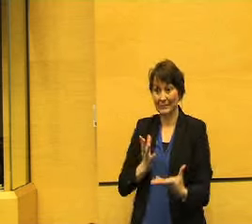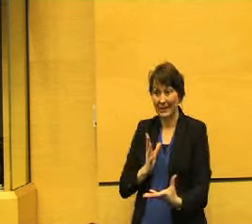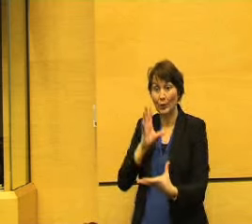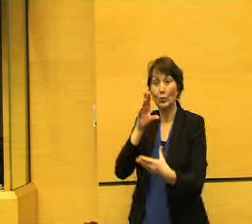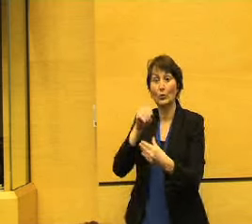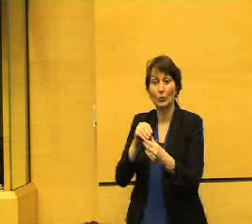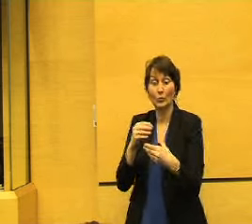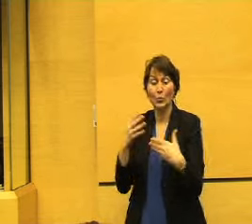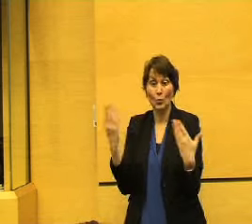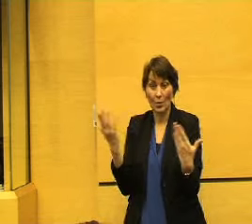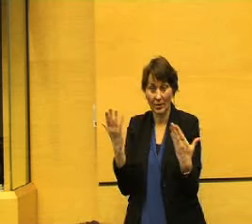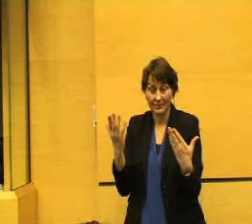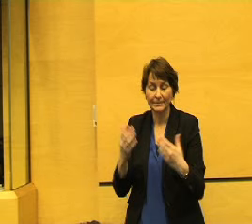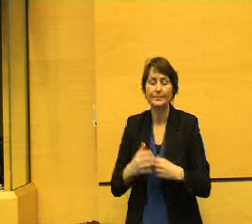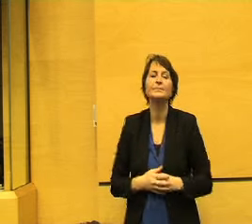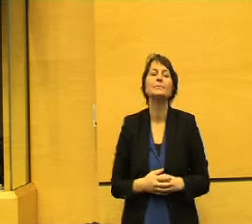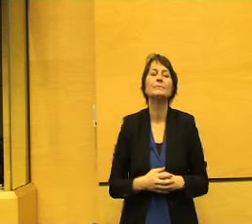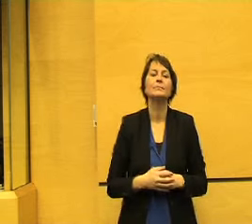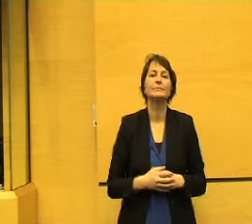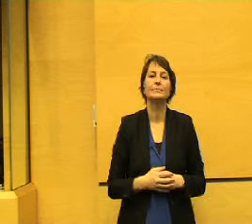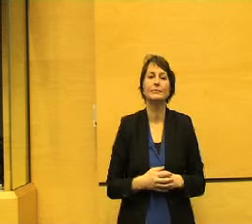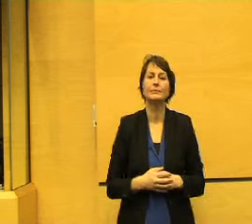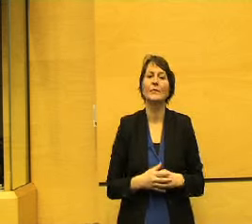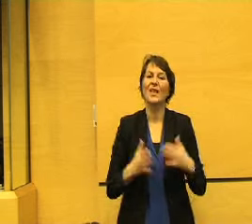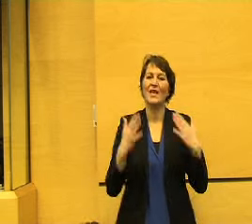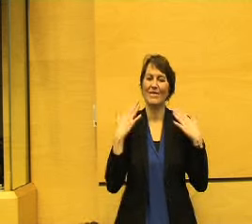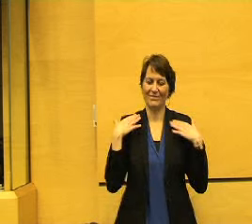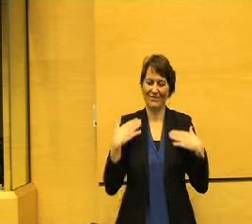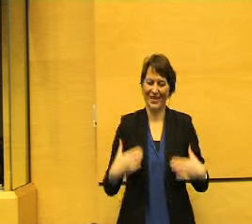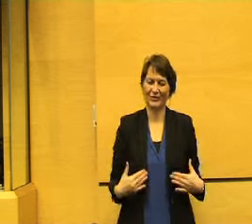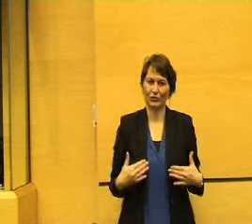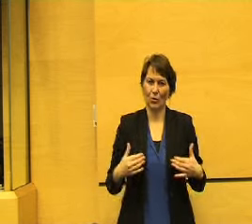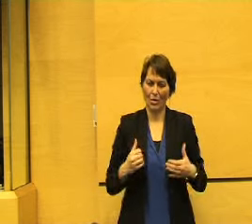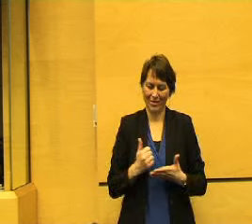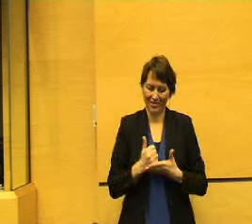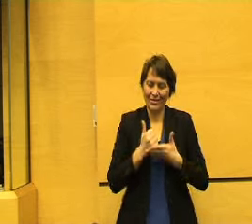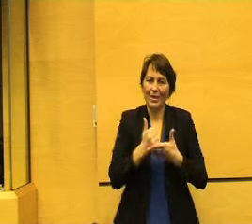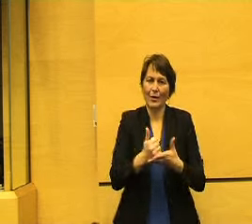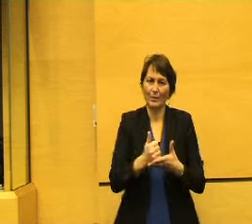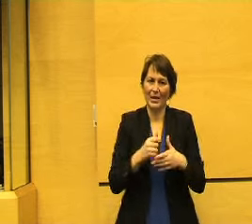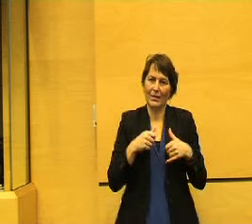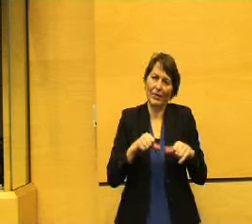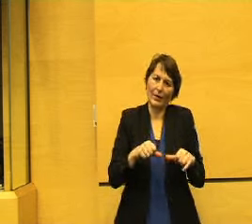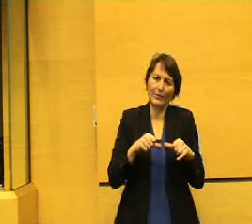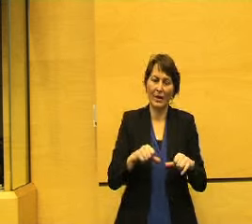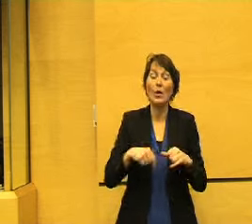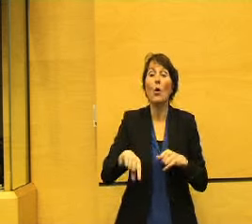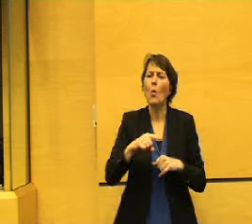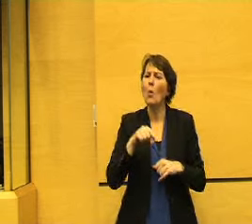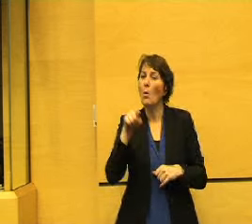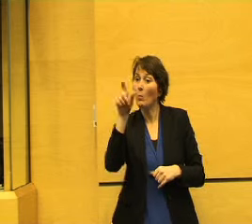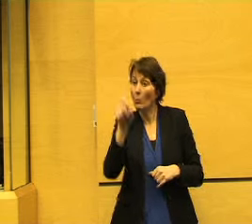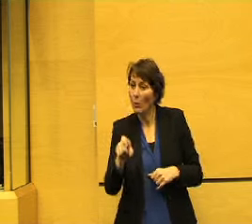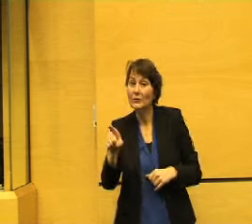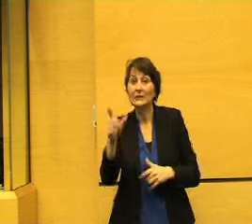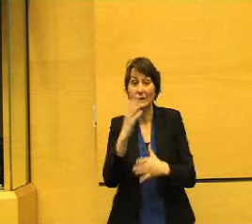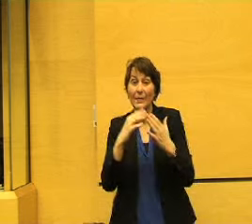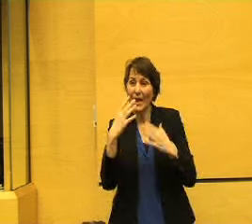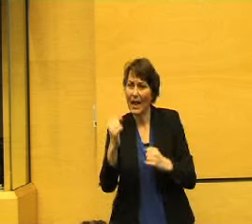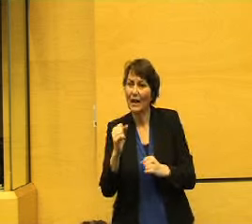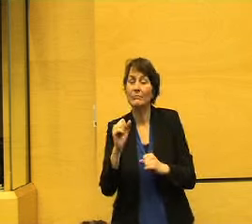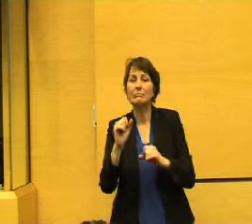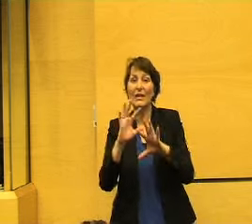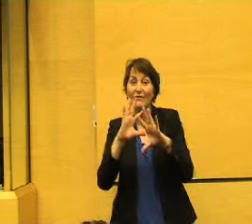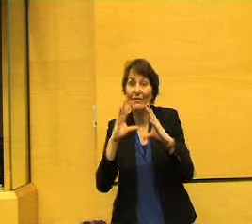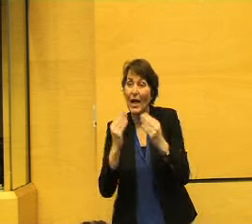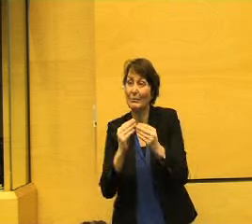the physical therapy or give advice to persons with disabilities and their families,